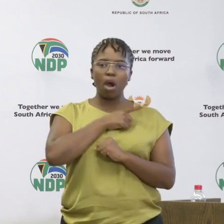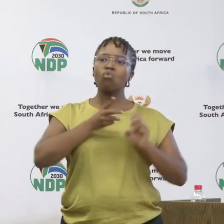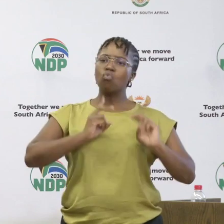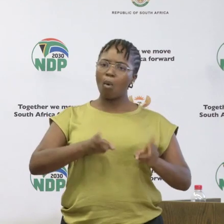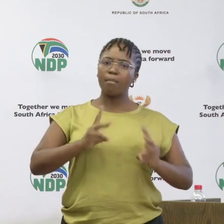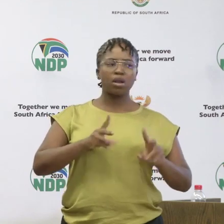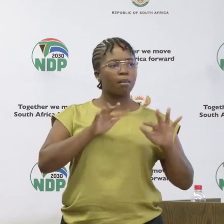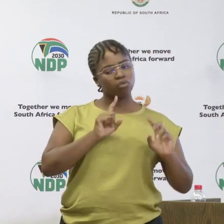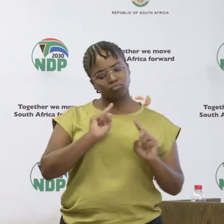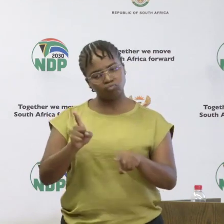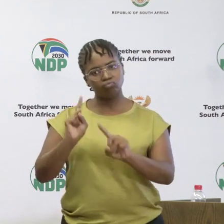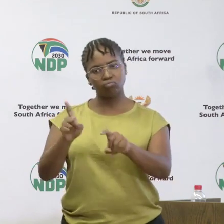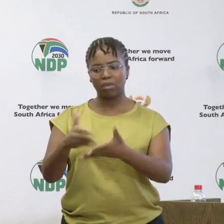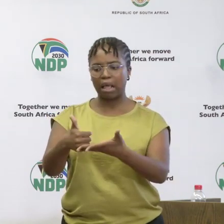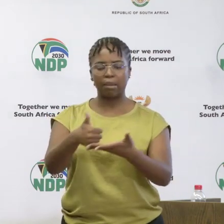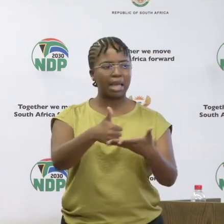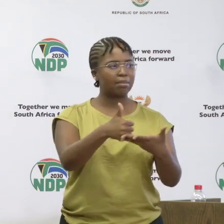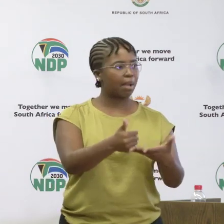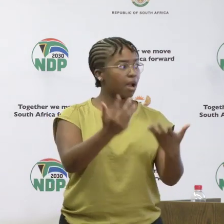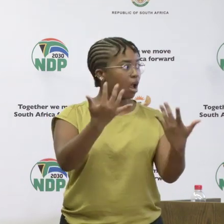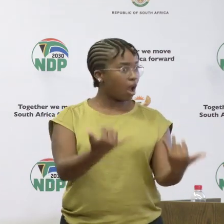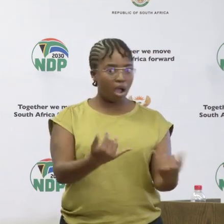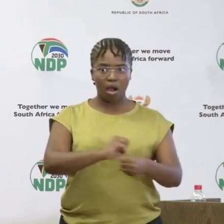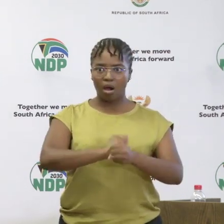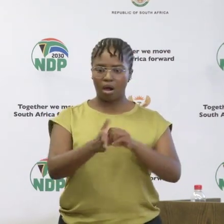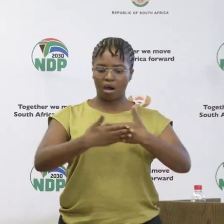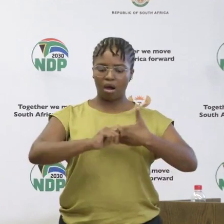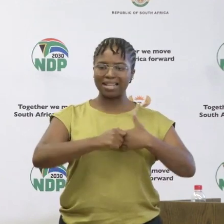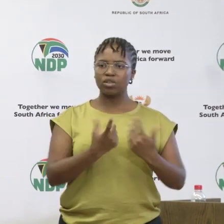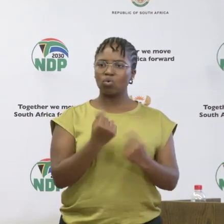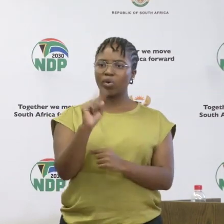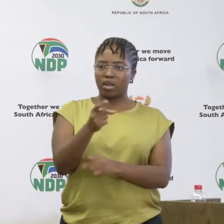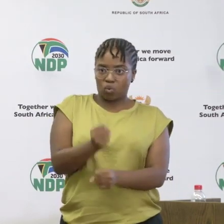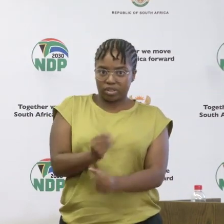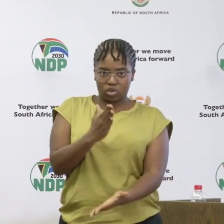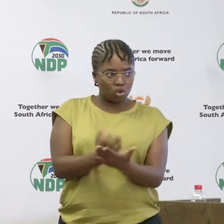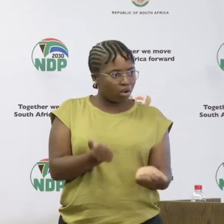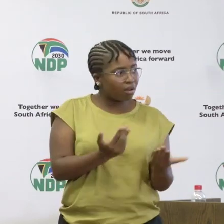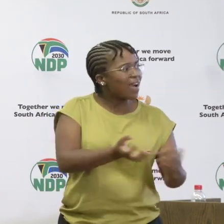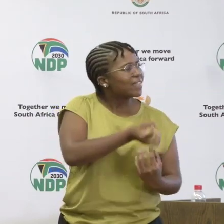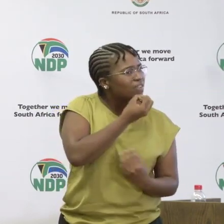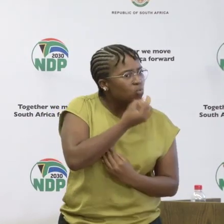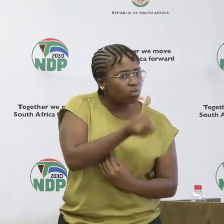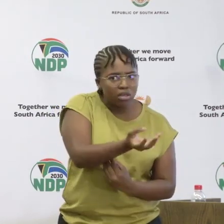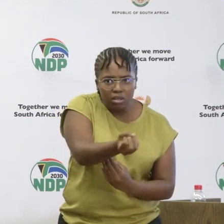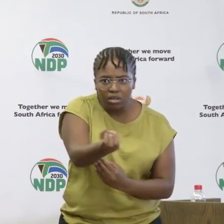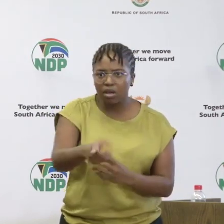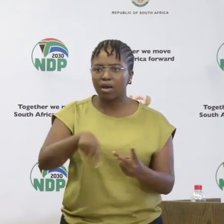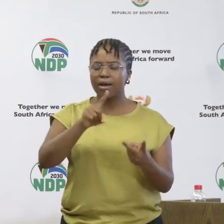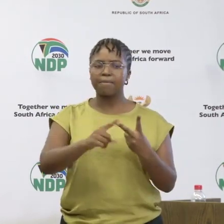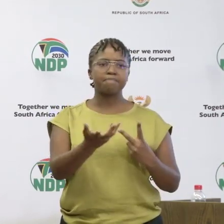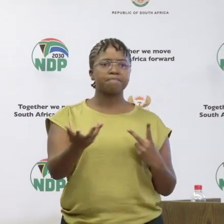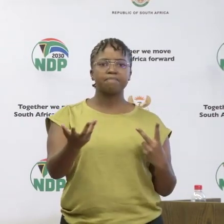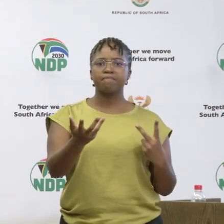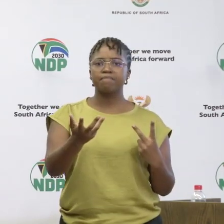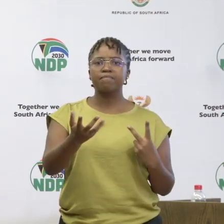than usual, what is it that we're going to do to make sure that we service them in terms of food parcels, in terms of